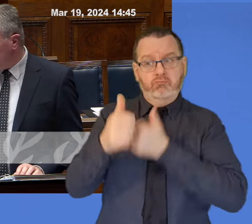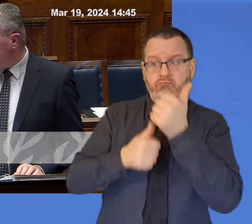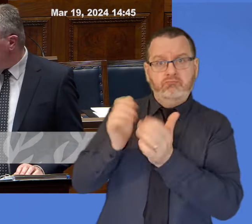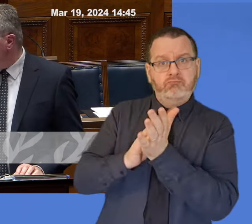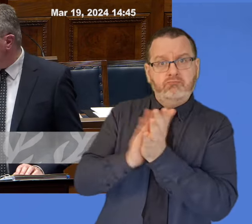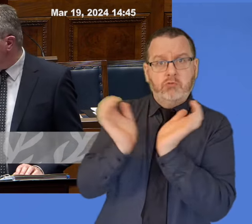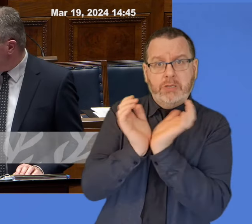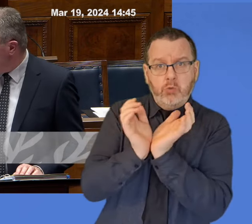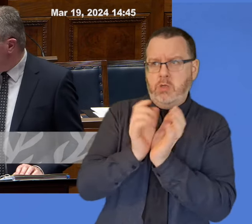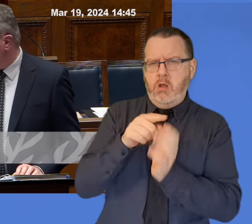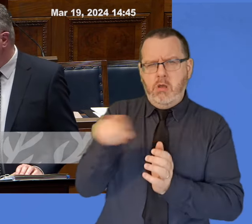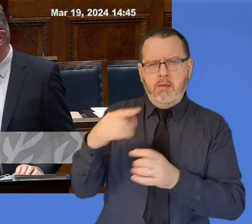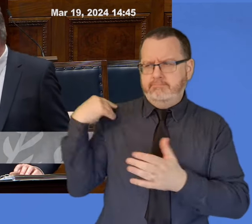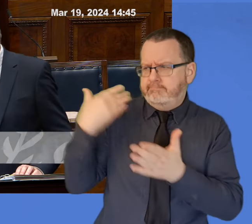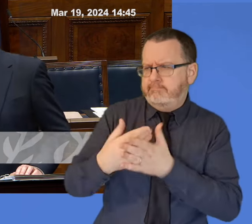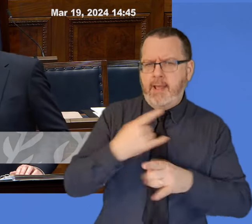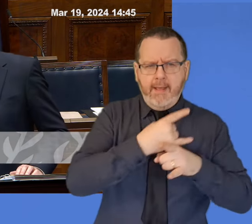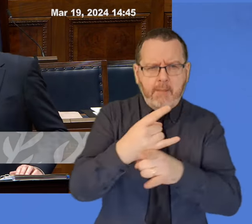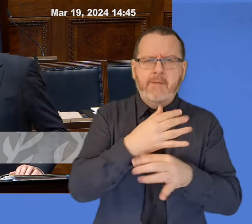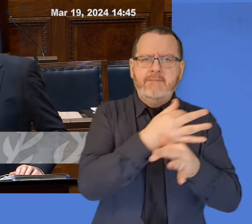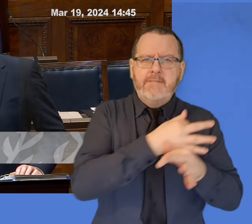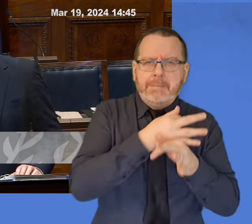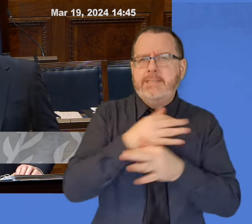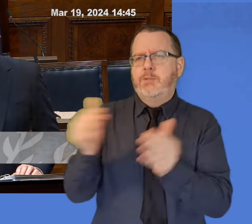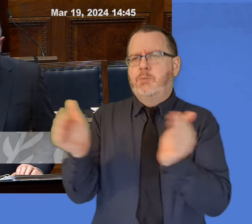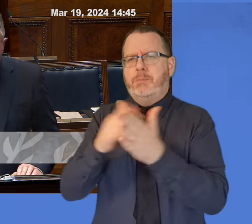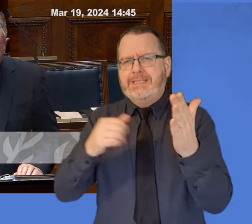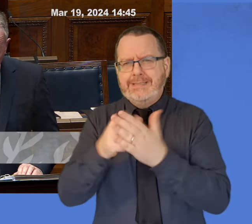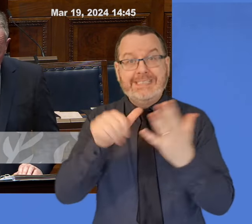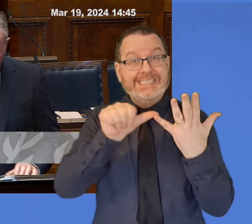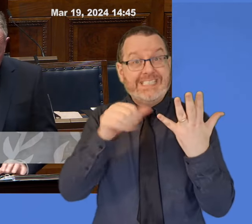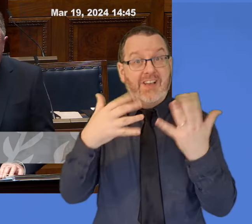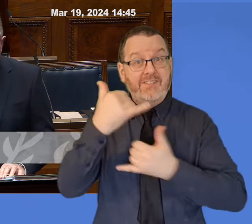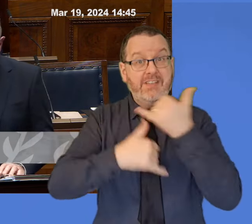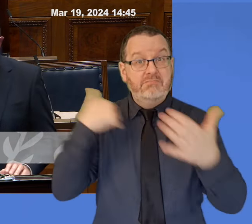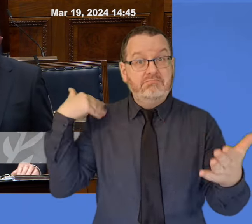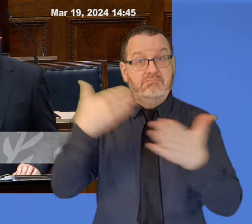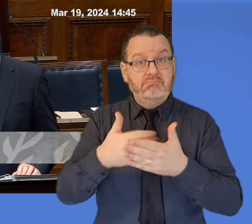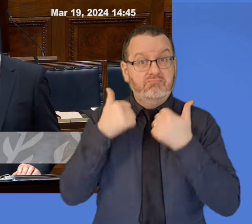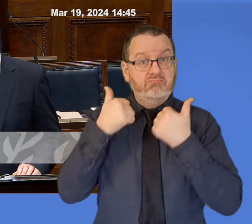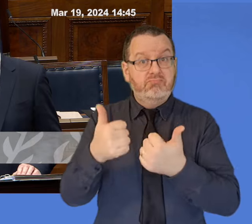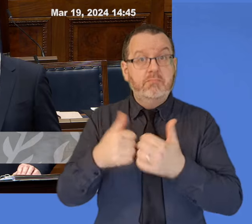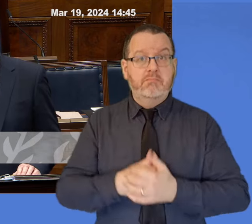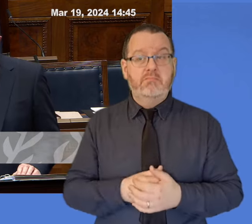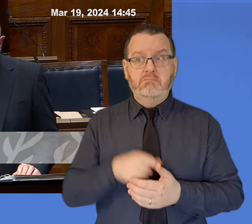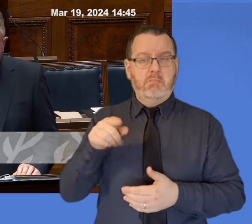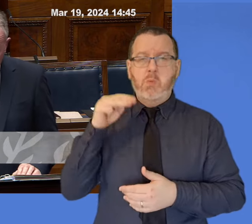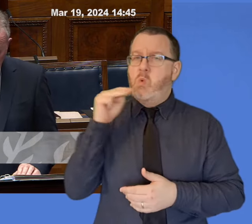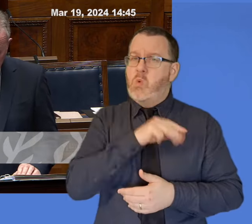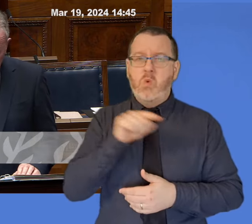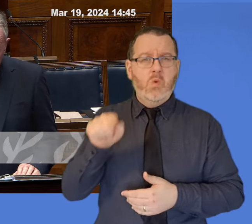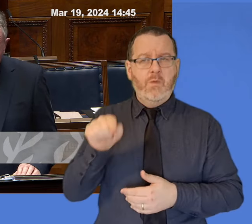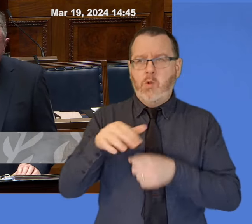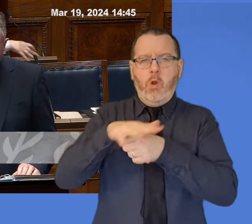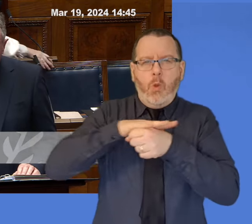families and for small businesses for 65 years now, a key cornerstone of that local level